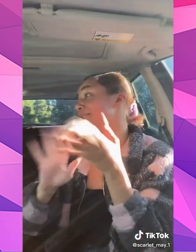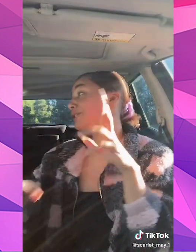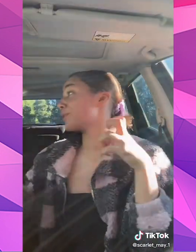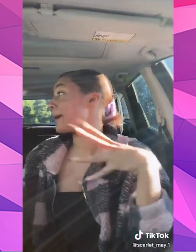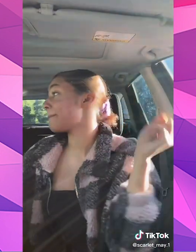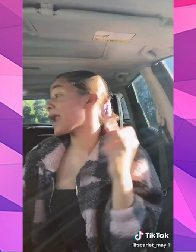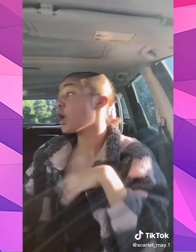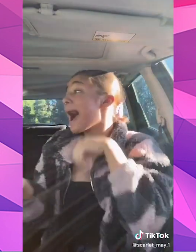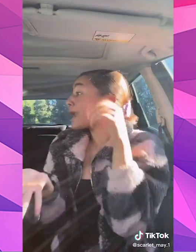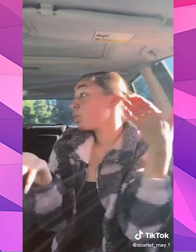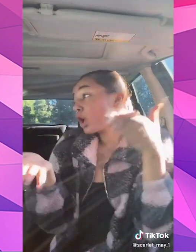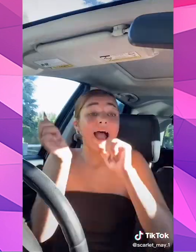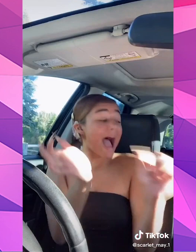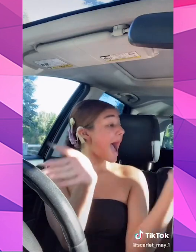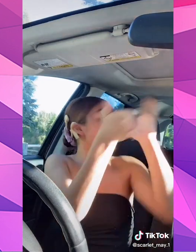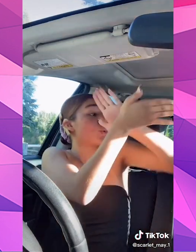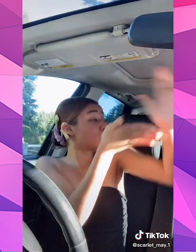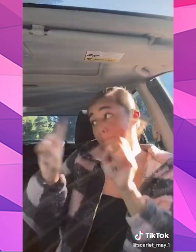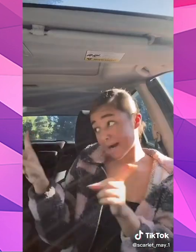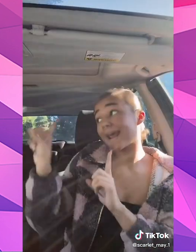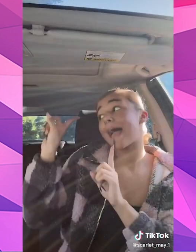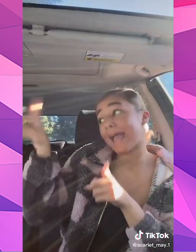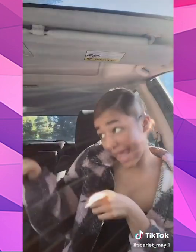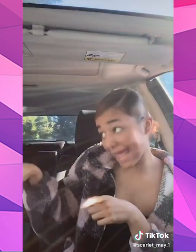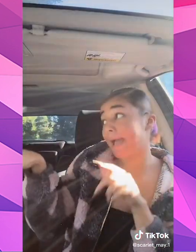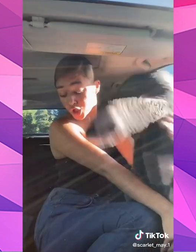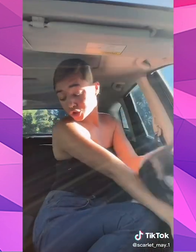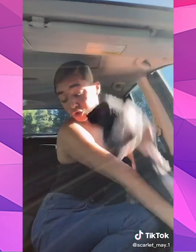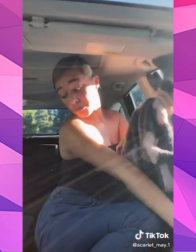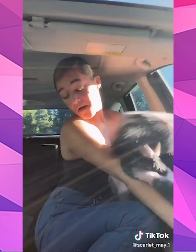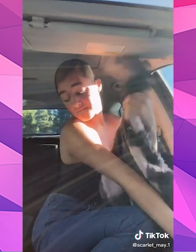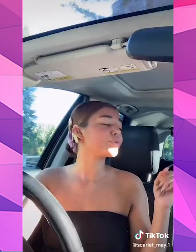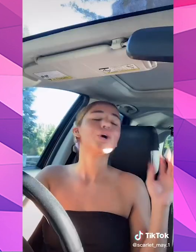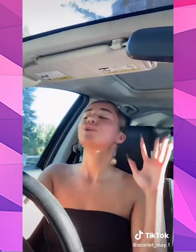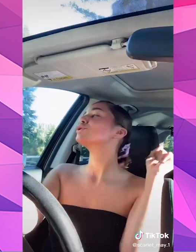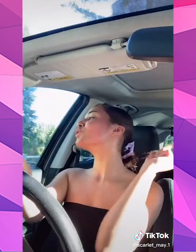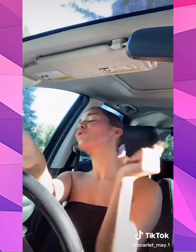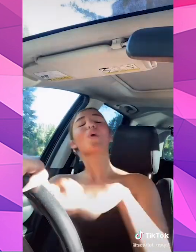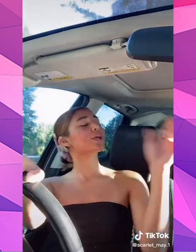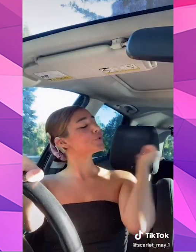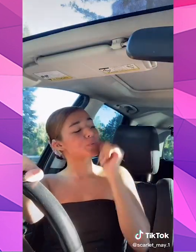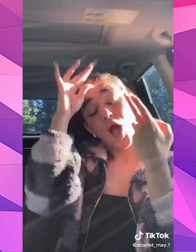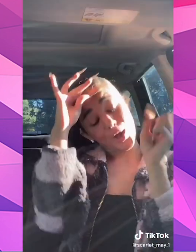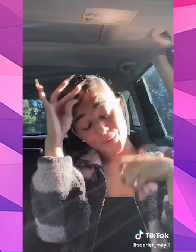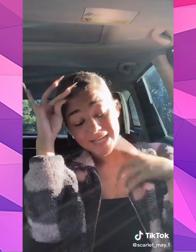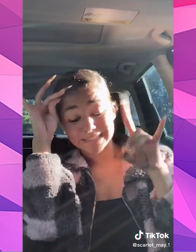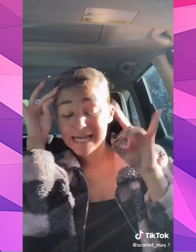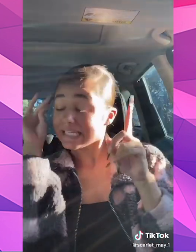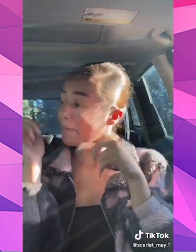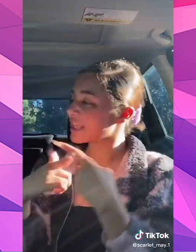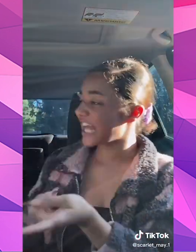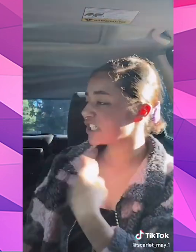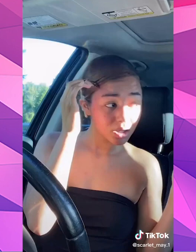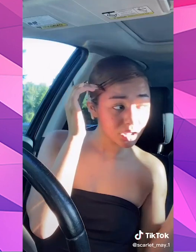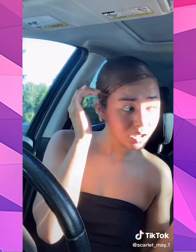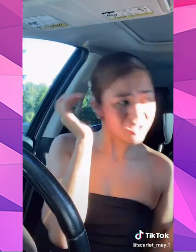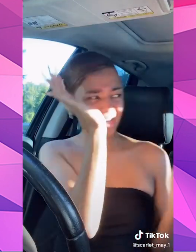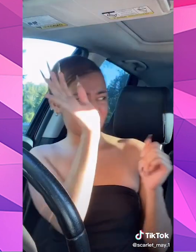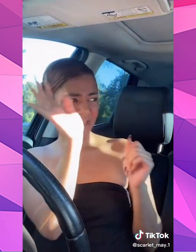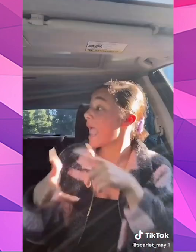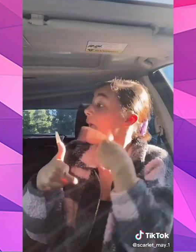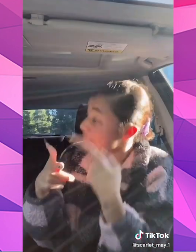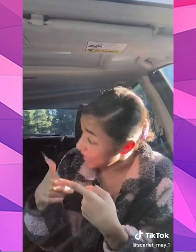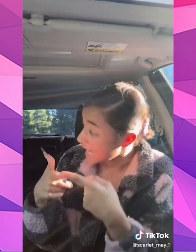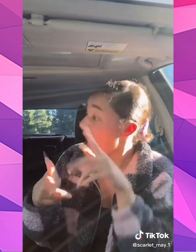offer this as a rebuttal I don't cook I don't clean But I am a Super freak Always Girl, yes I did But then he told me to